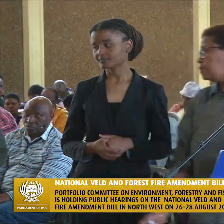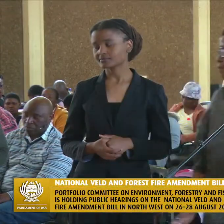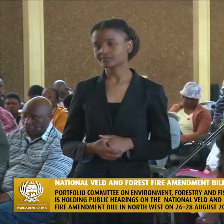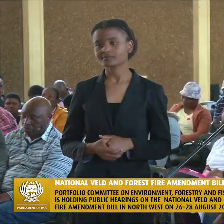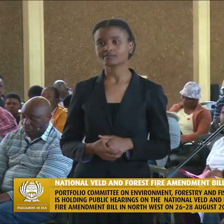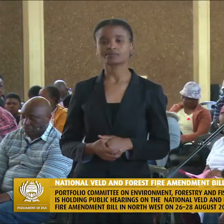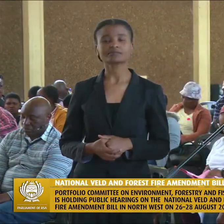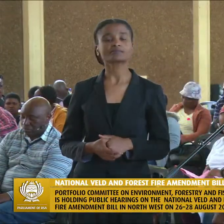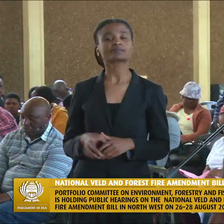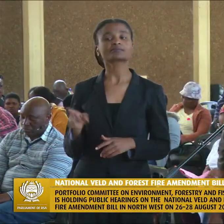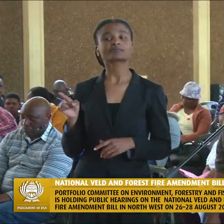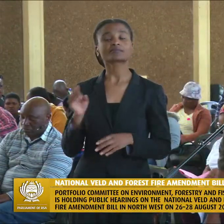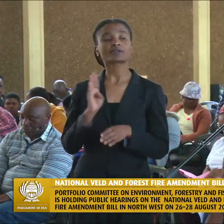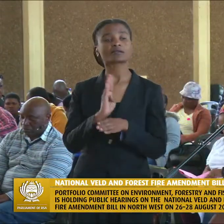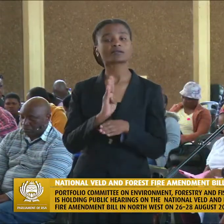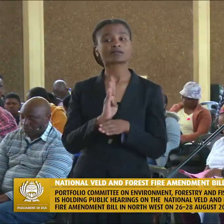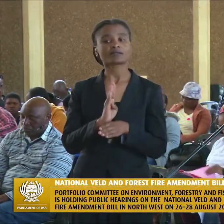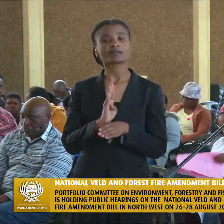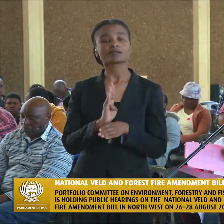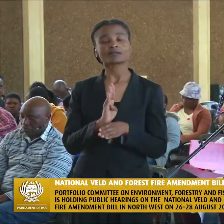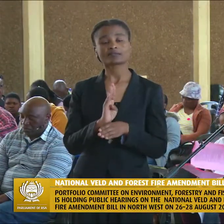the bill grants peace